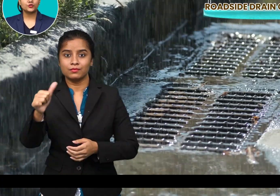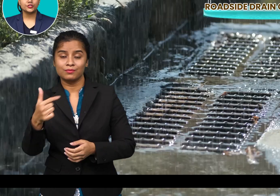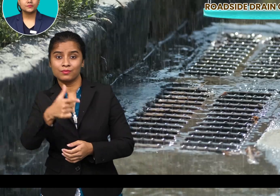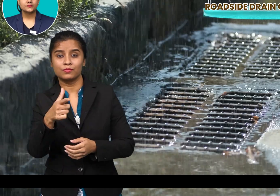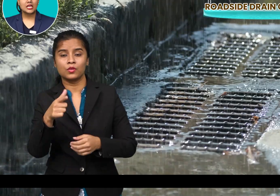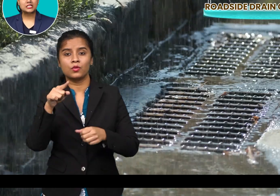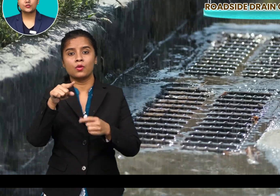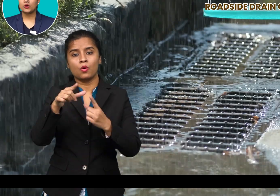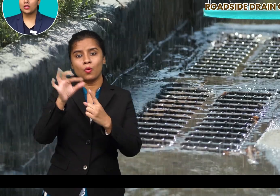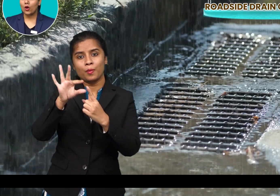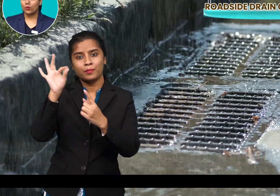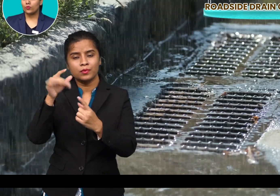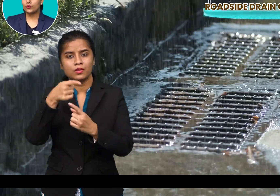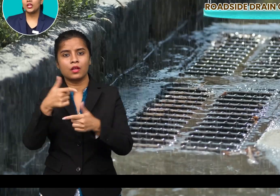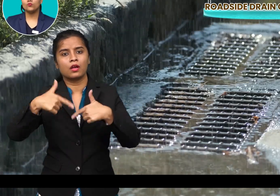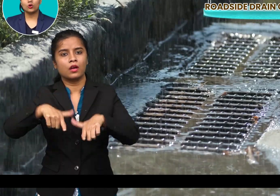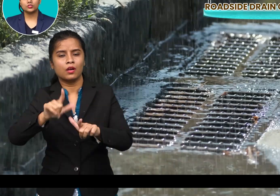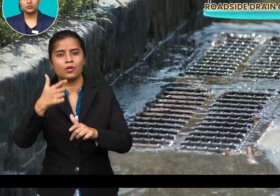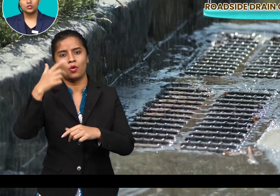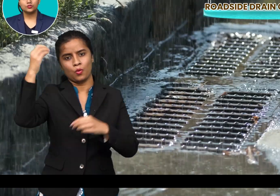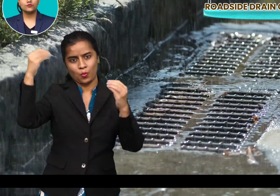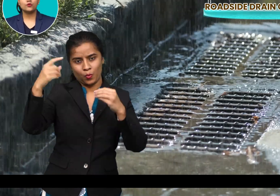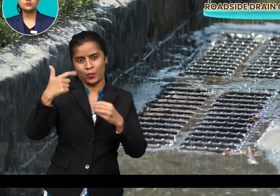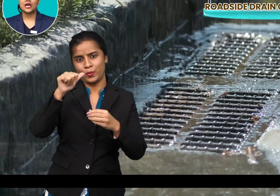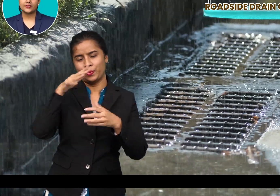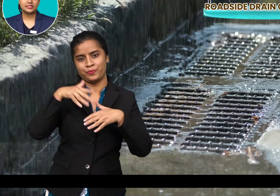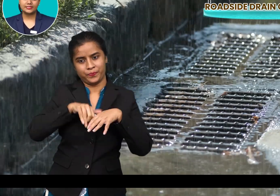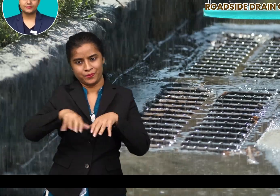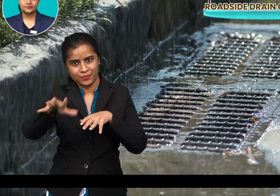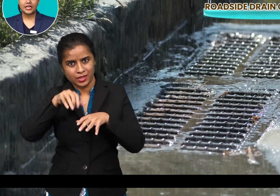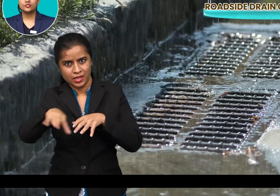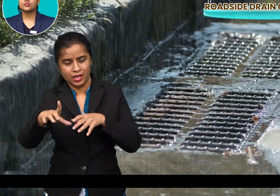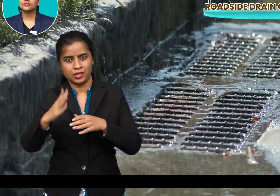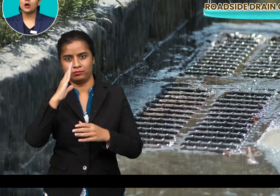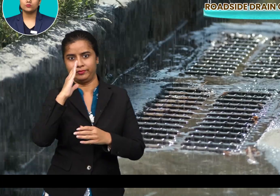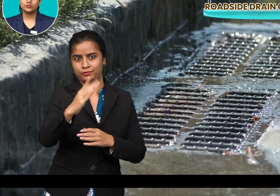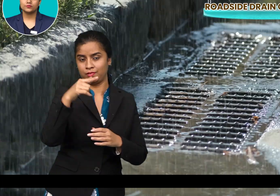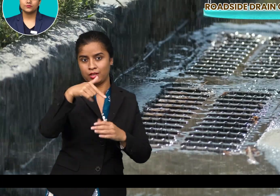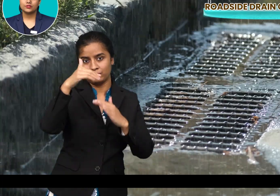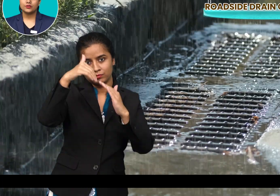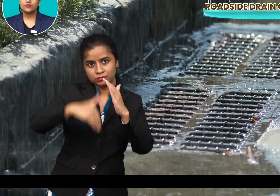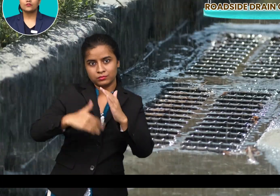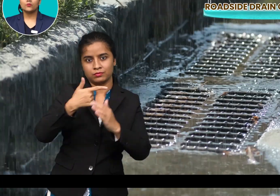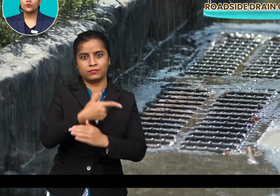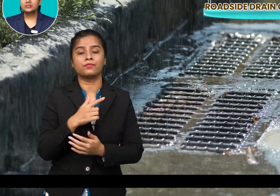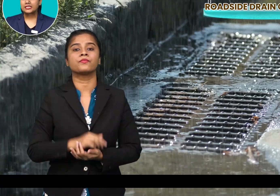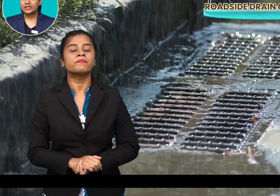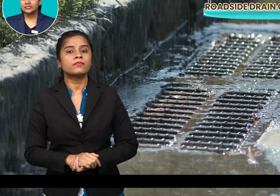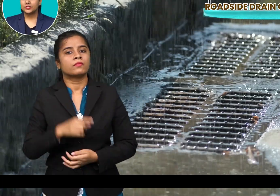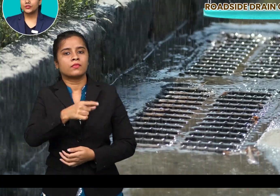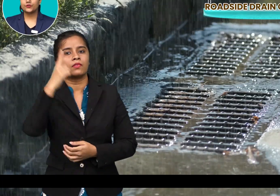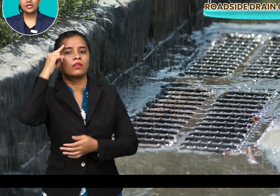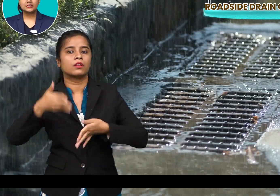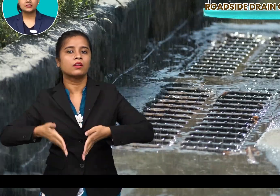Another option is to allow rainwater to flow directly into the ground from